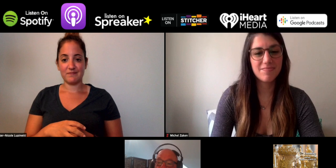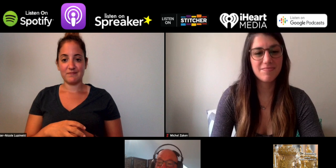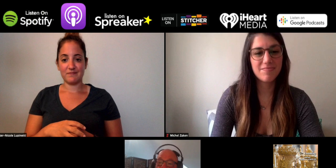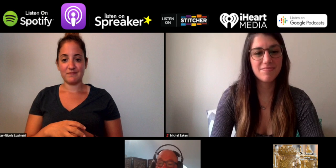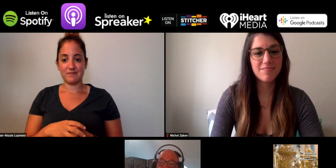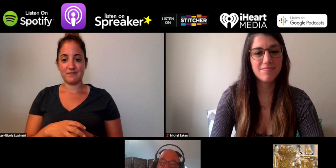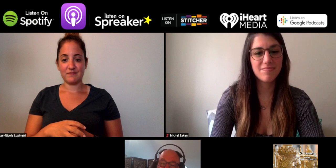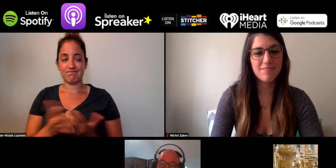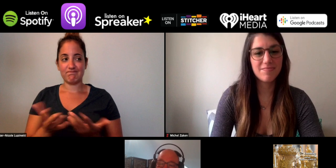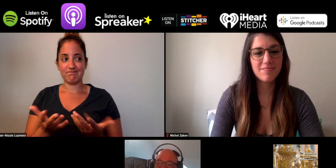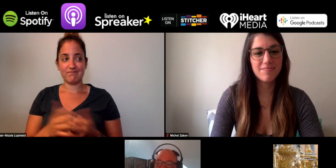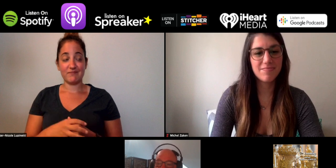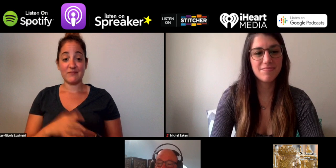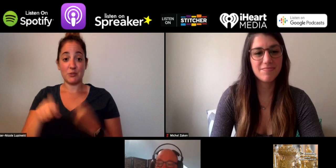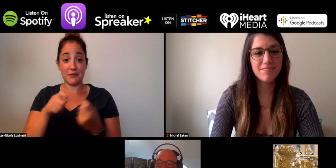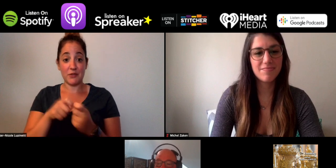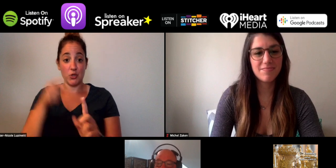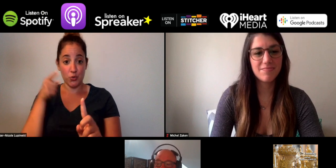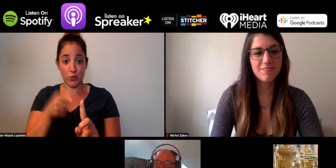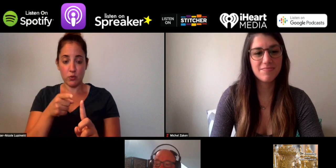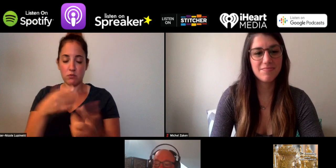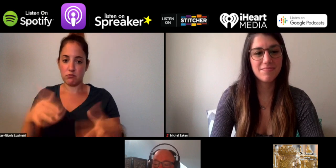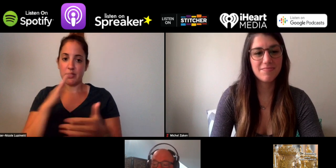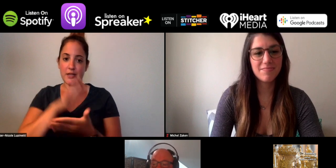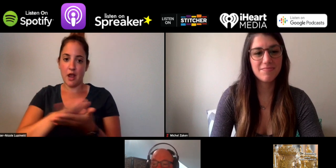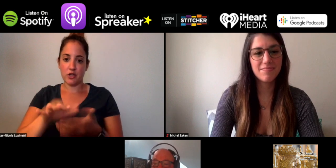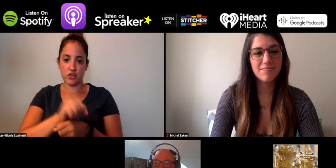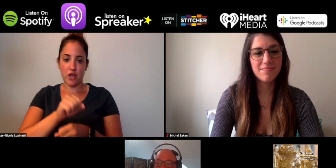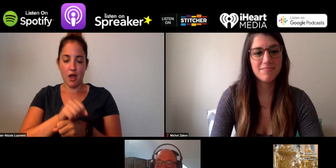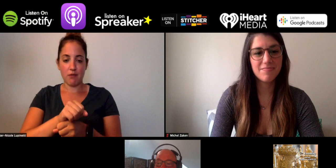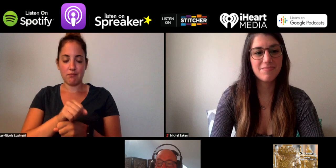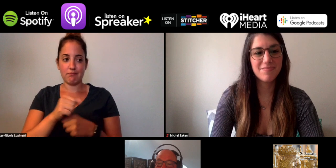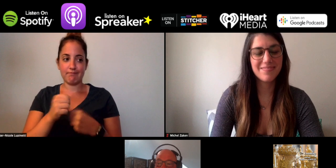And so you specifically, I think, have done a very nice job of